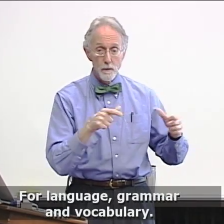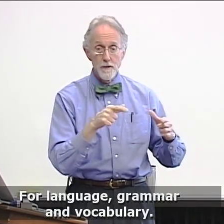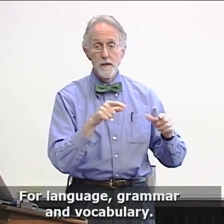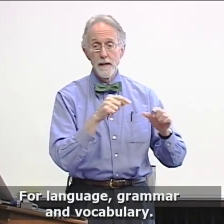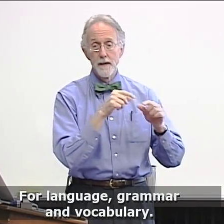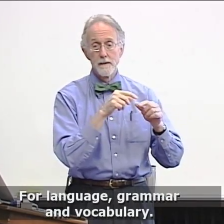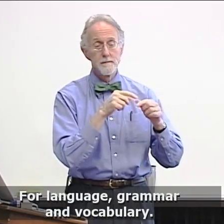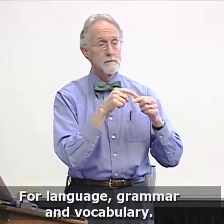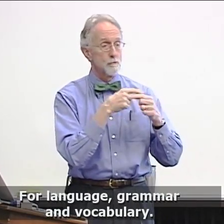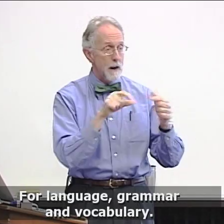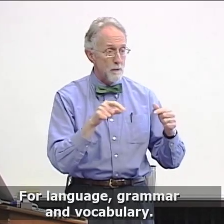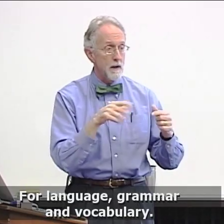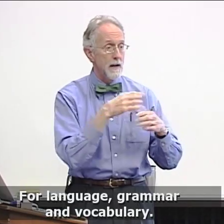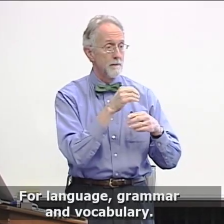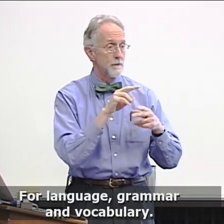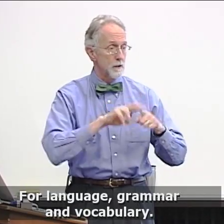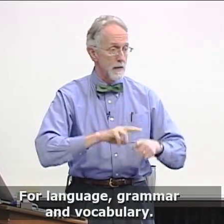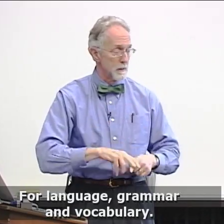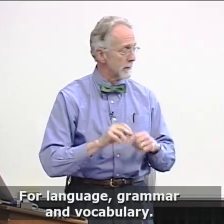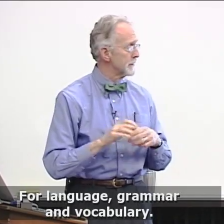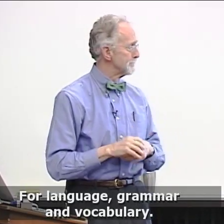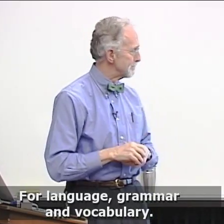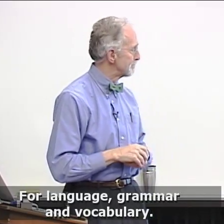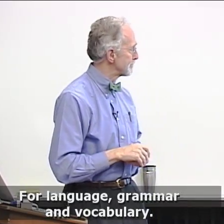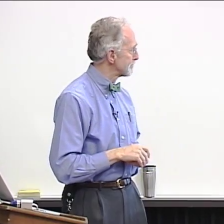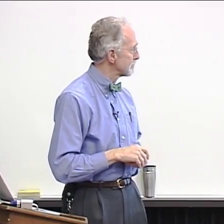language, grammar, and vocabulary.